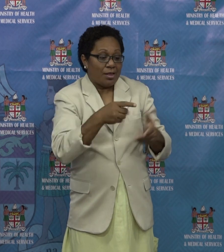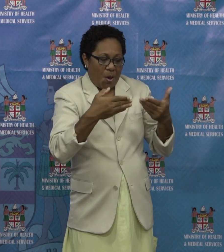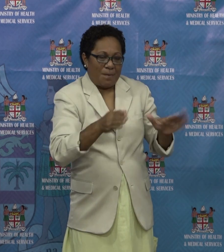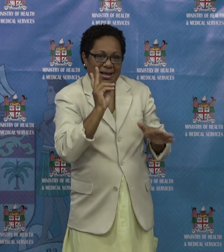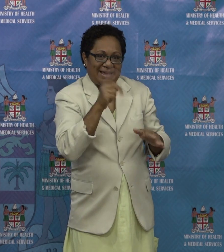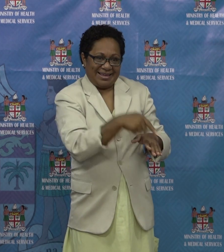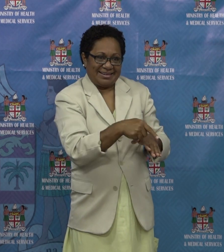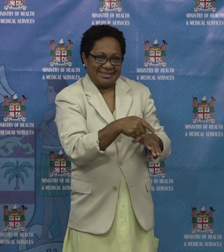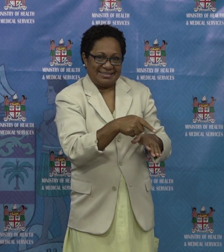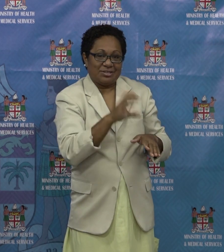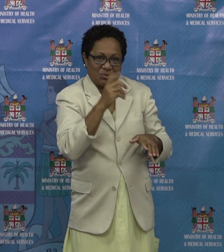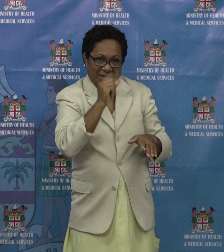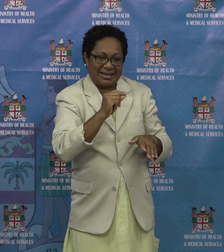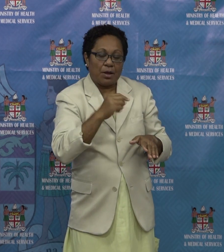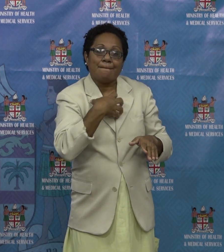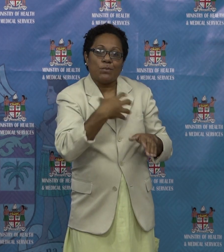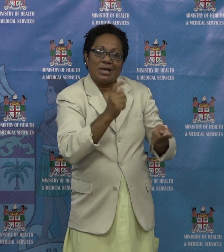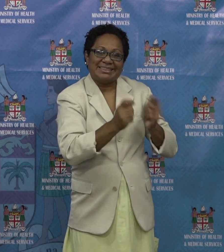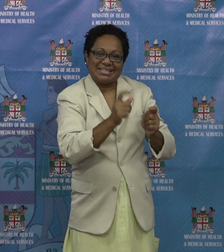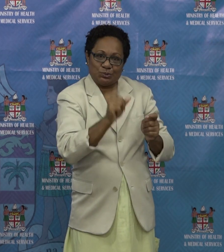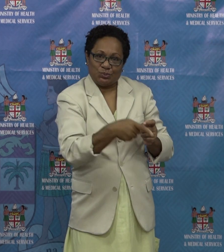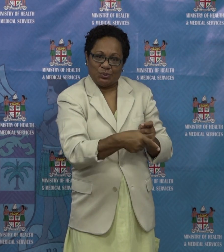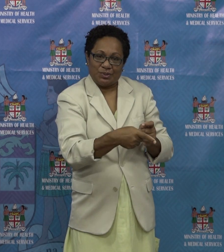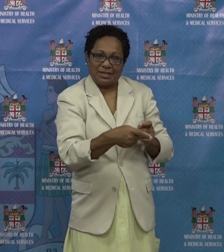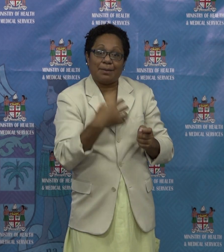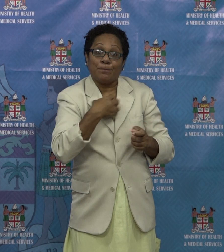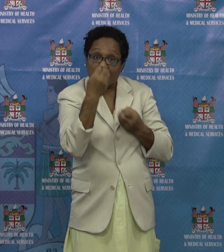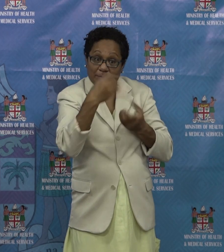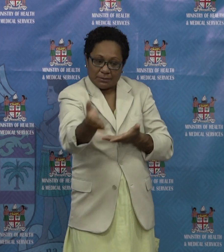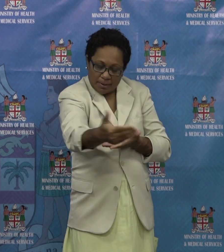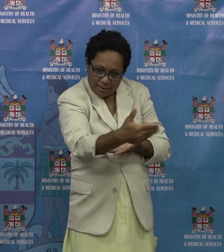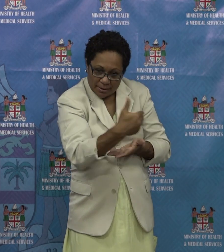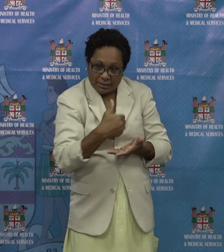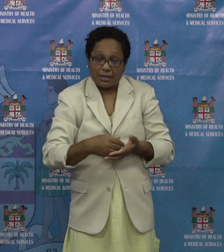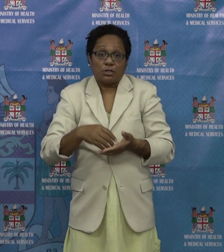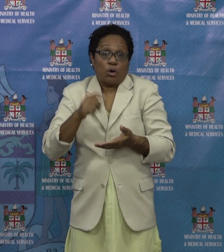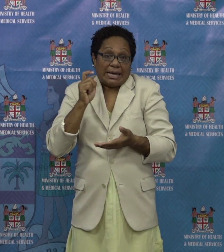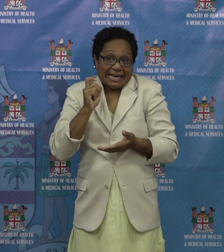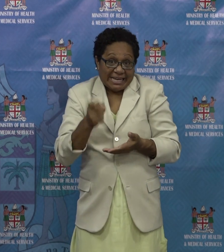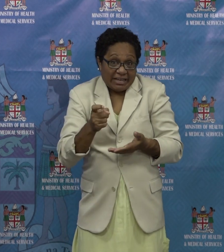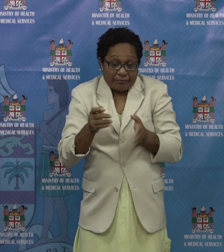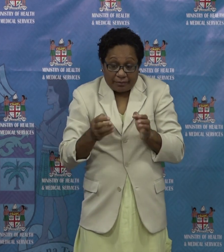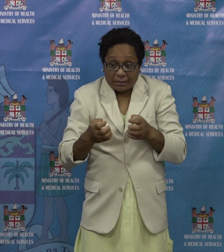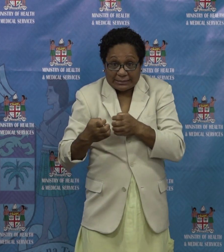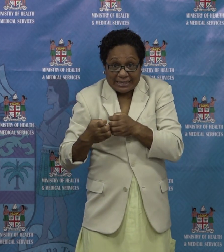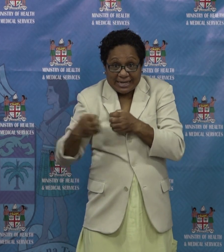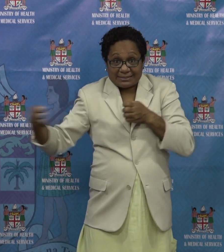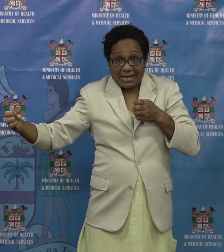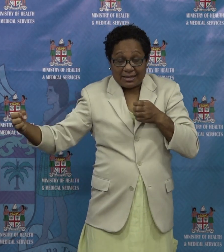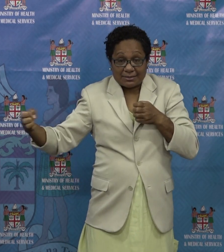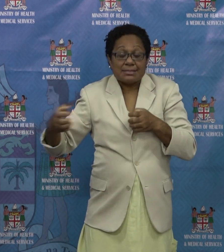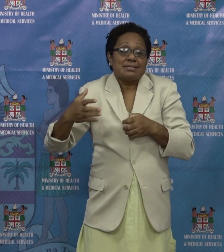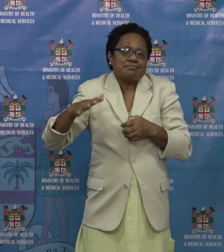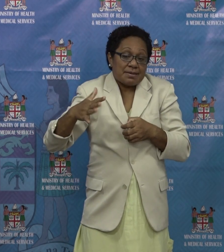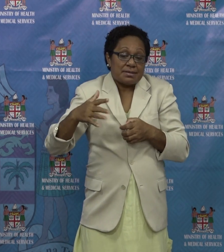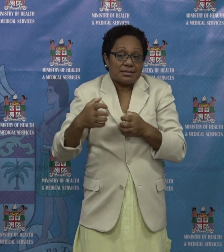online. We will generate a lot more data. And if we have to lengthen these current 4 days, we may have to lengthen the current 4